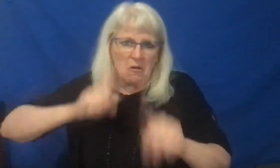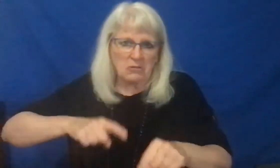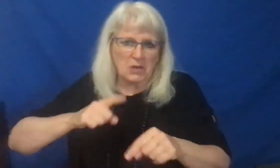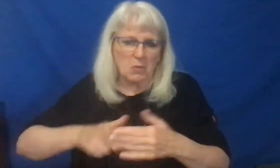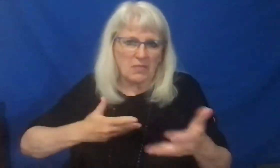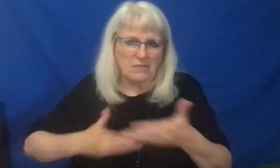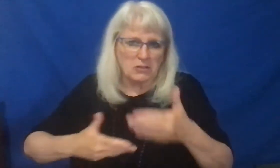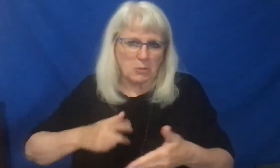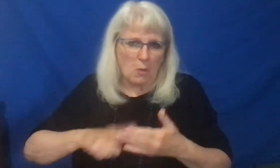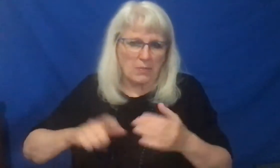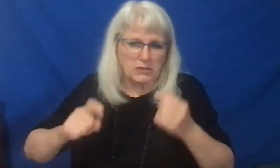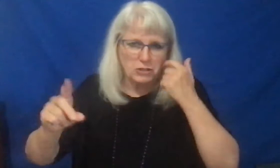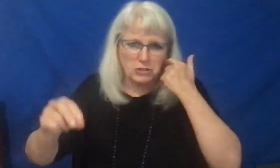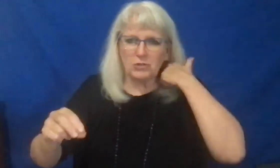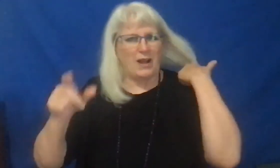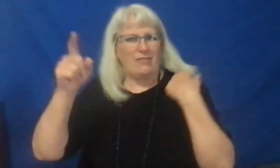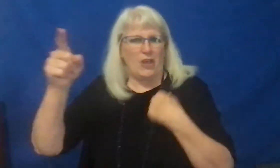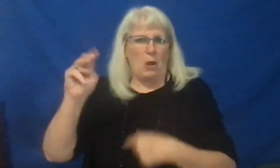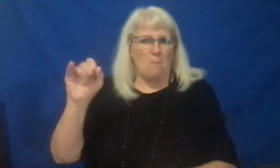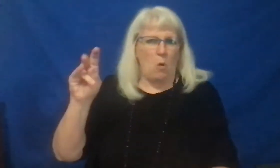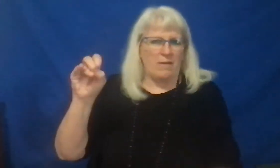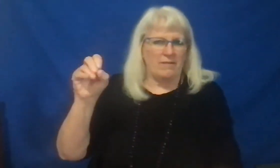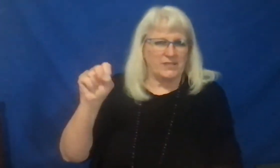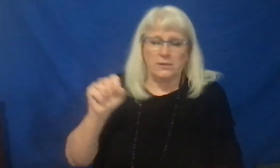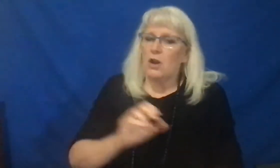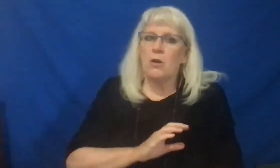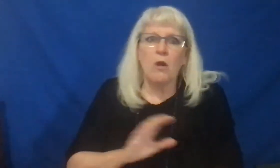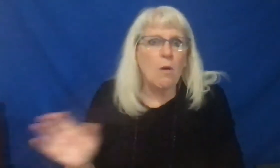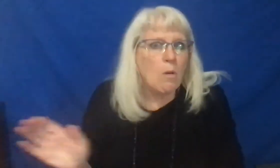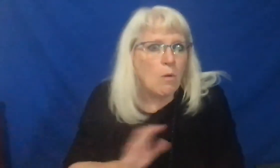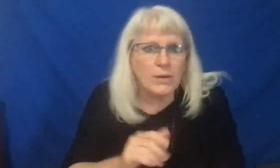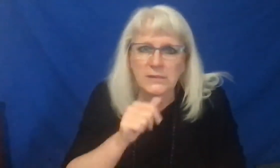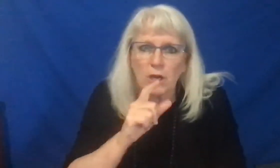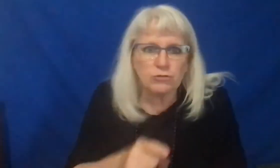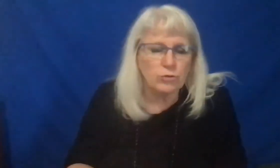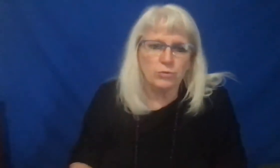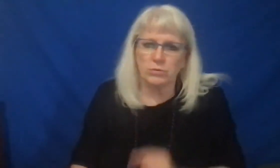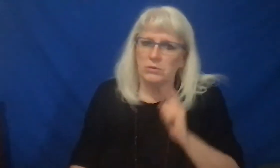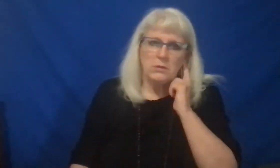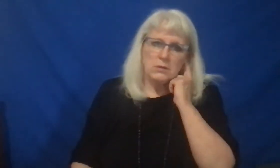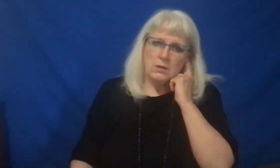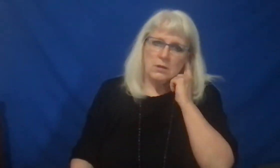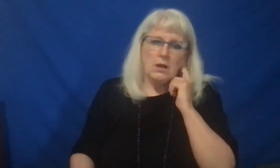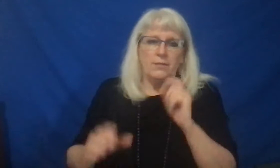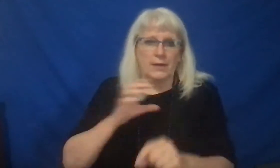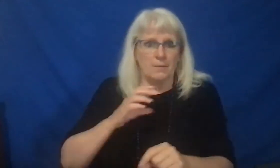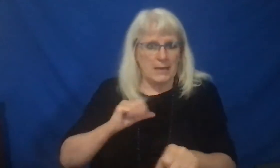motive, and it's not that at all, right? So this work on the committee was all about providing information